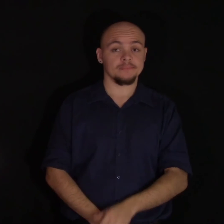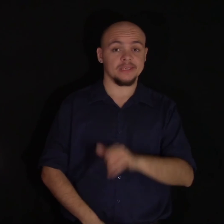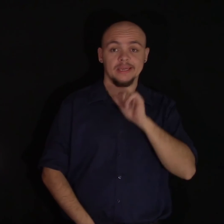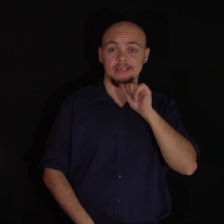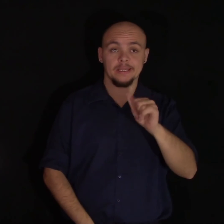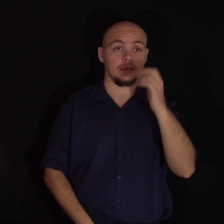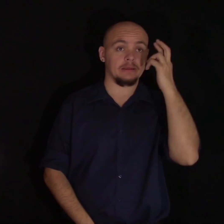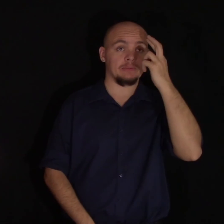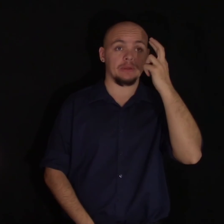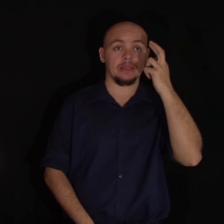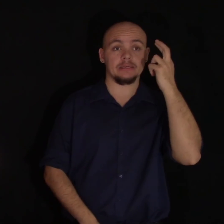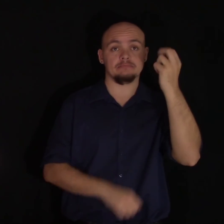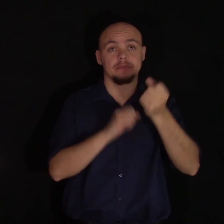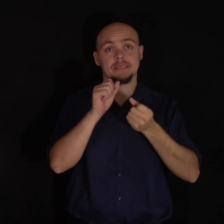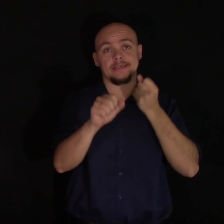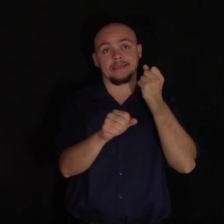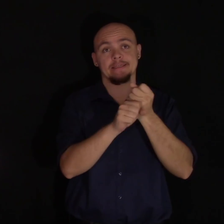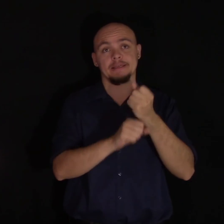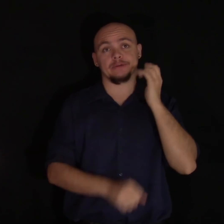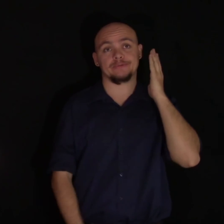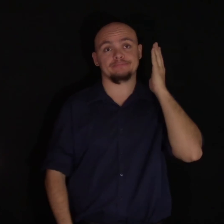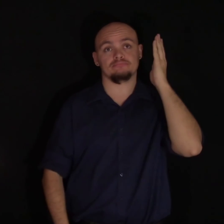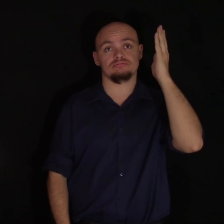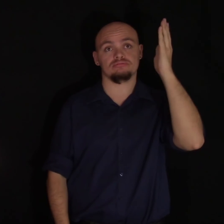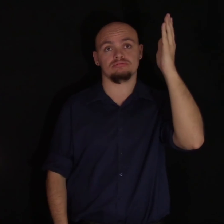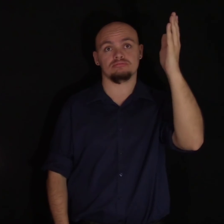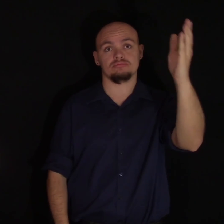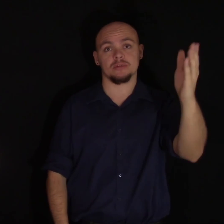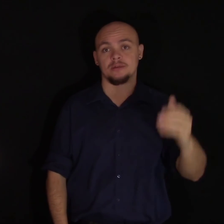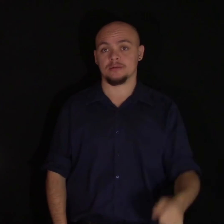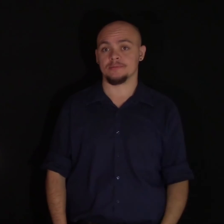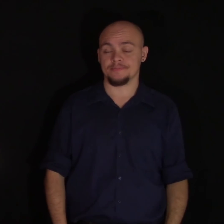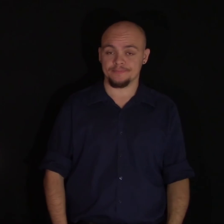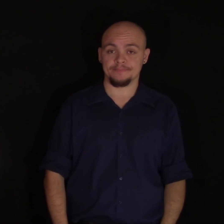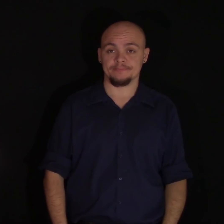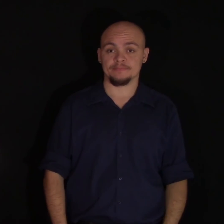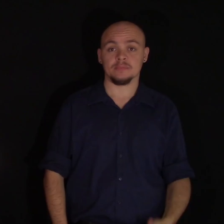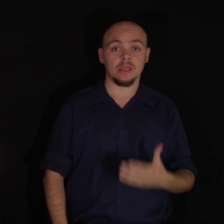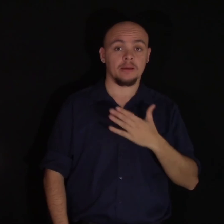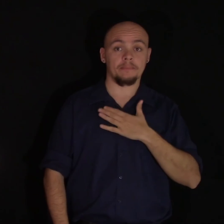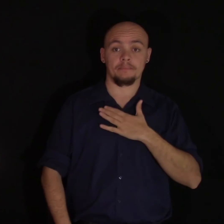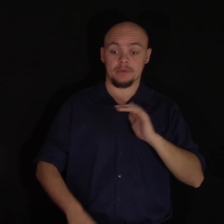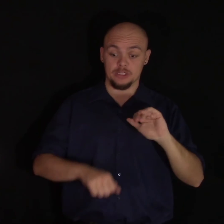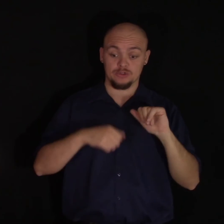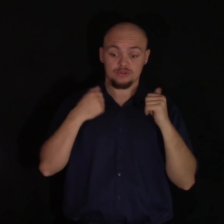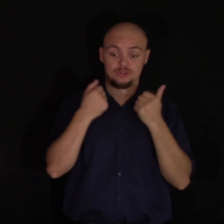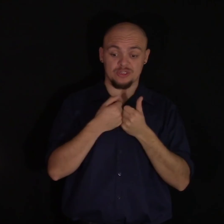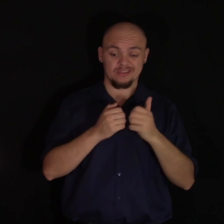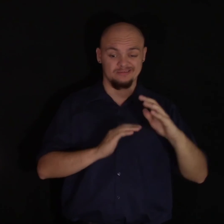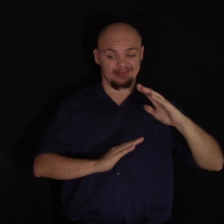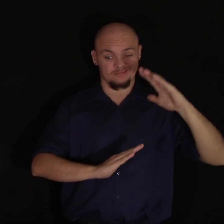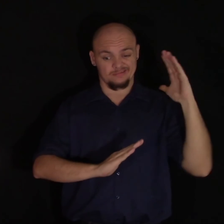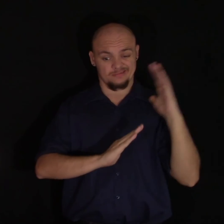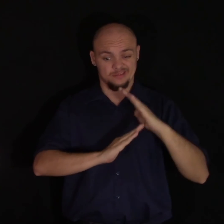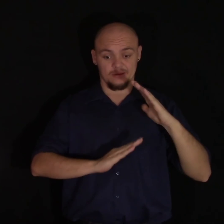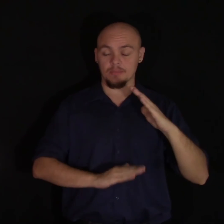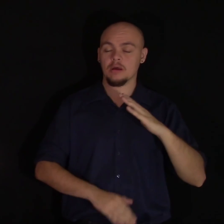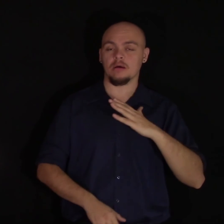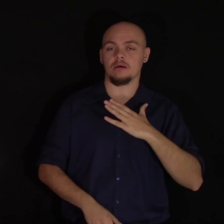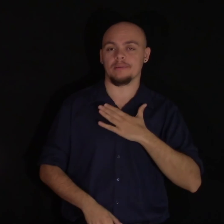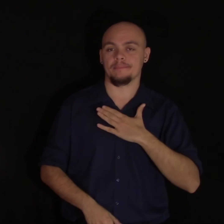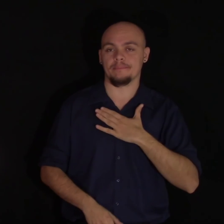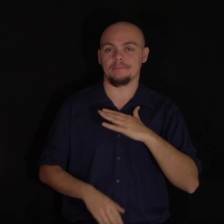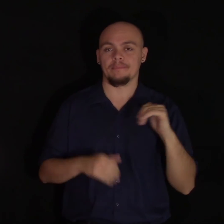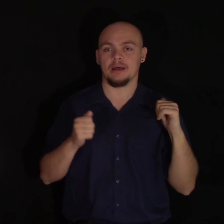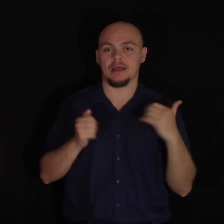these years later is that the biggest obstacles I will ever have to overcome are my own